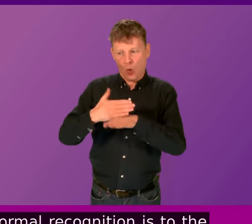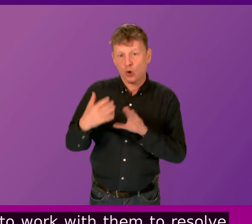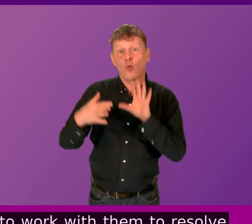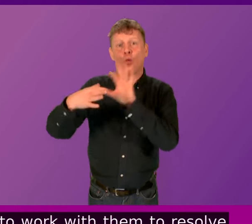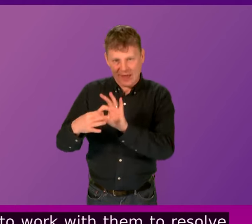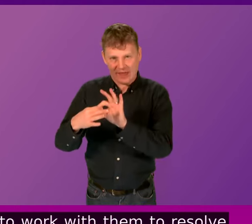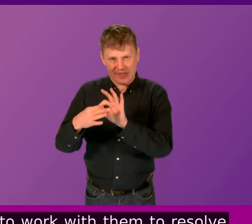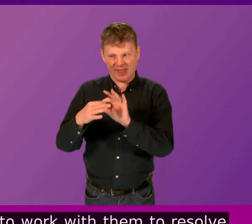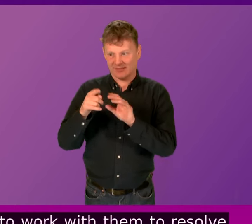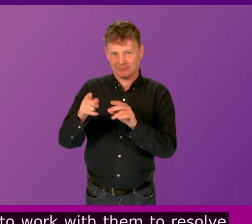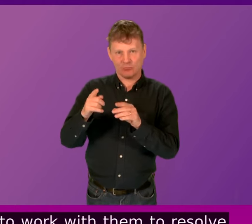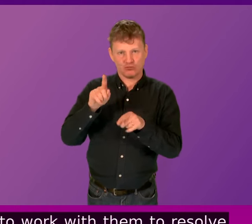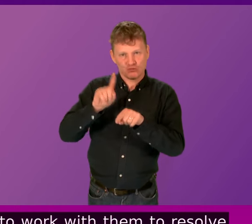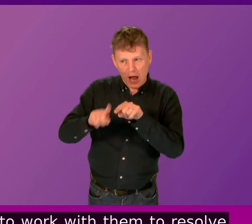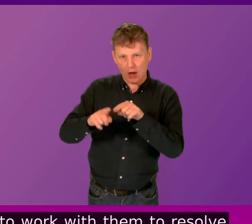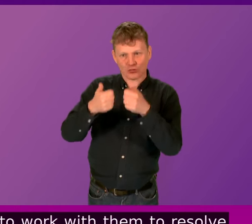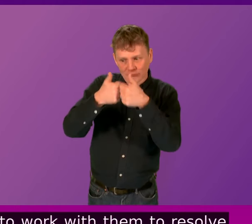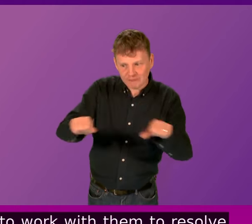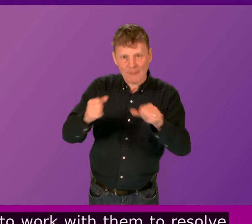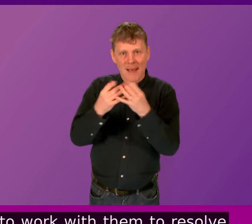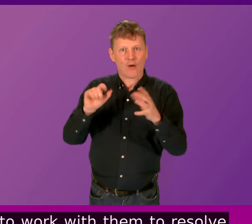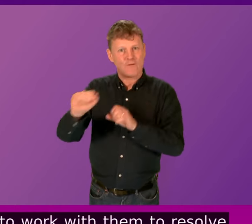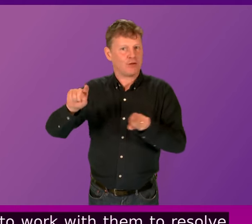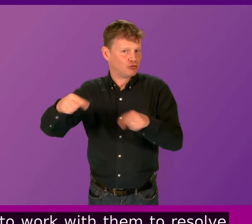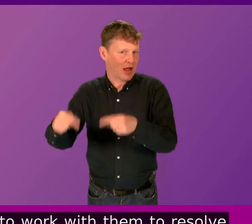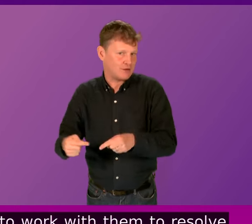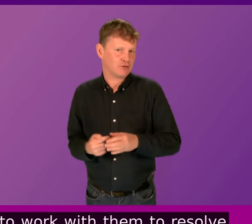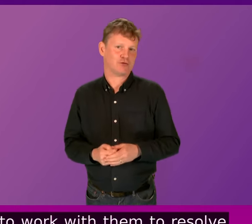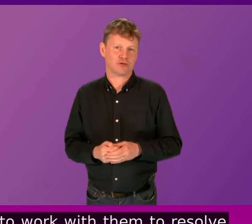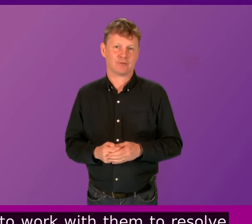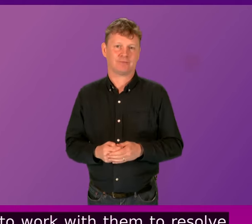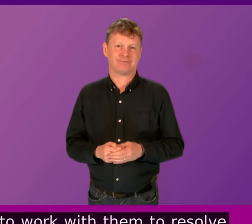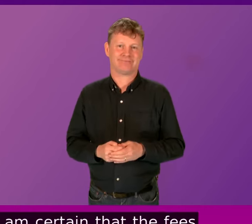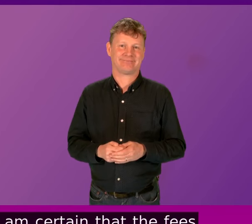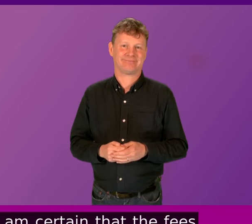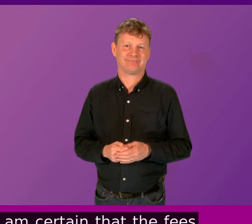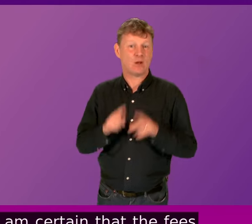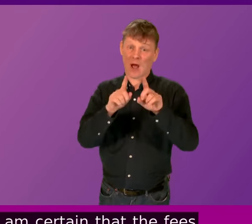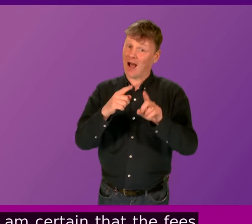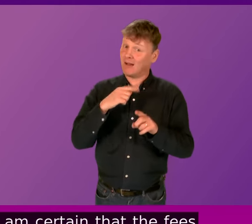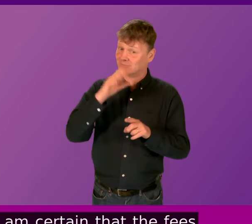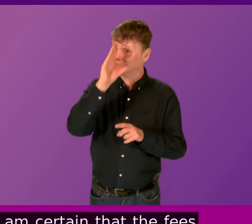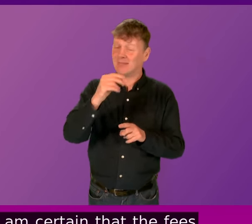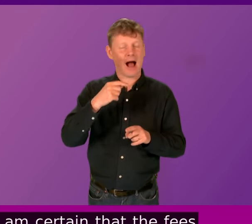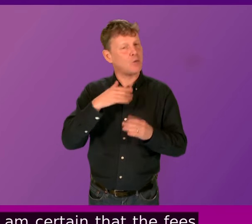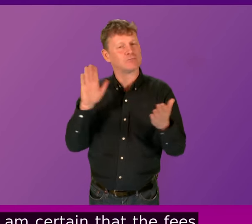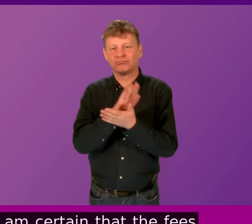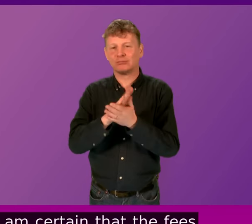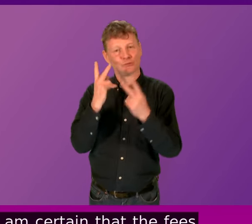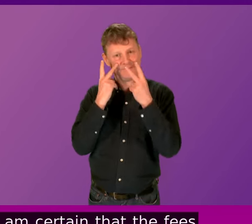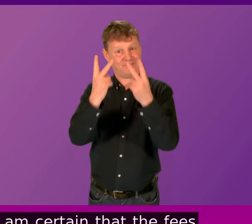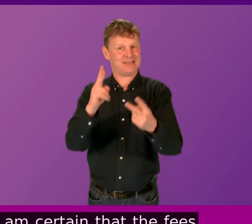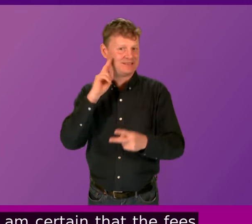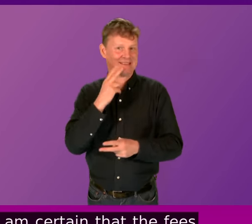certain that they face. Now, I was delighted, as I said, to visit Deafblind Scotland last year,